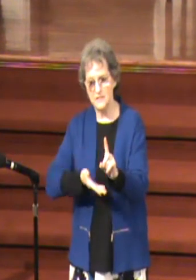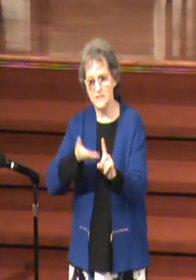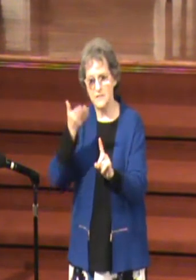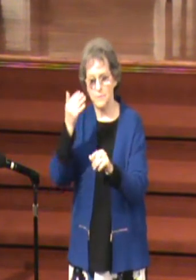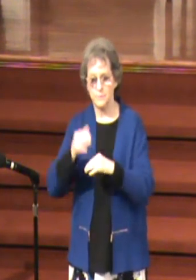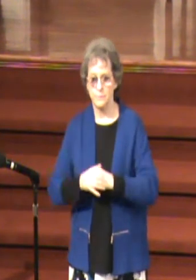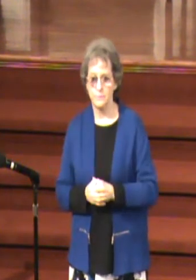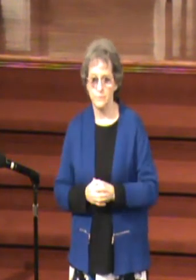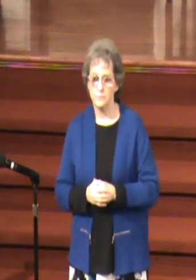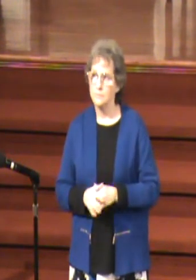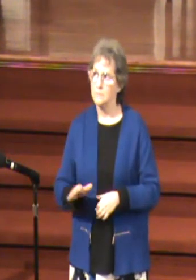His